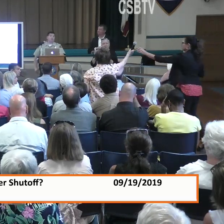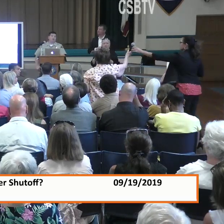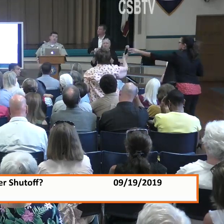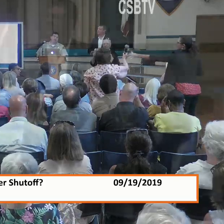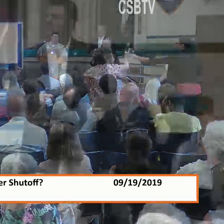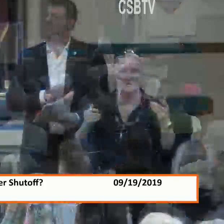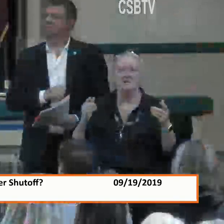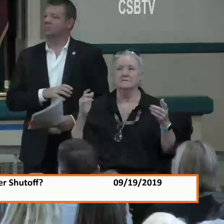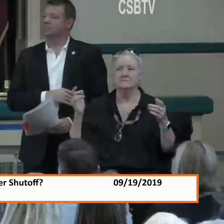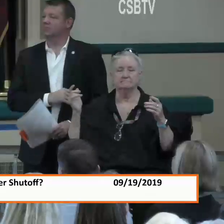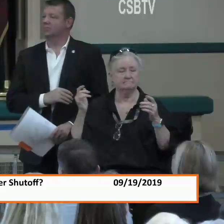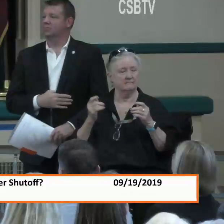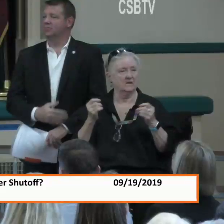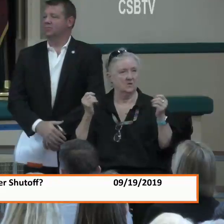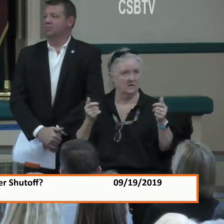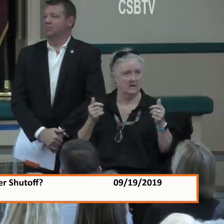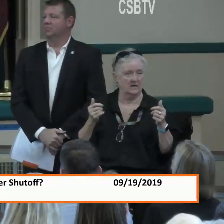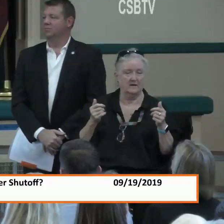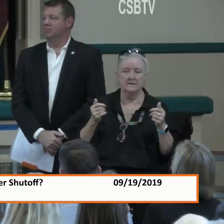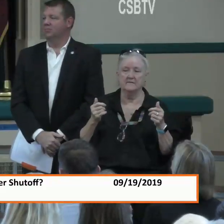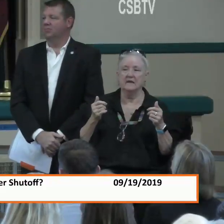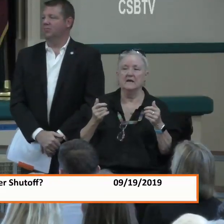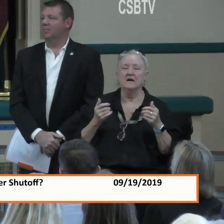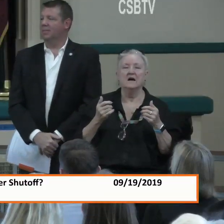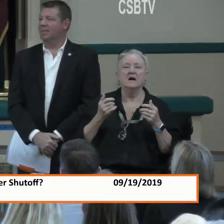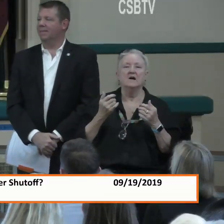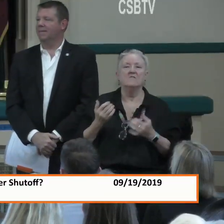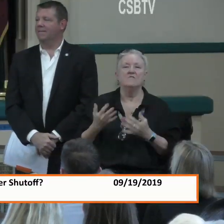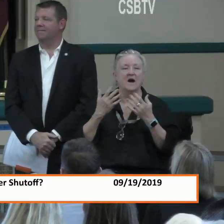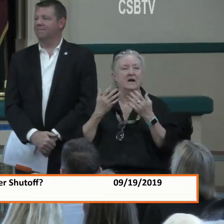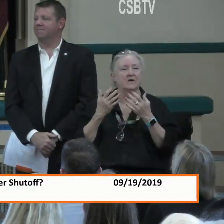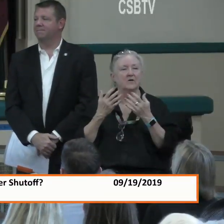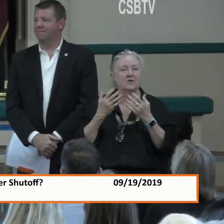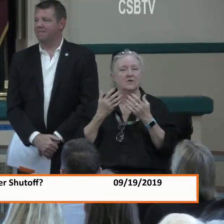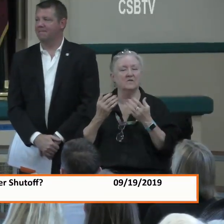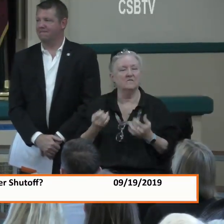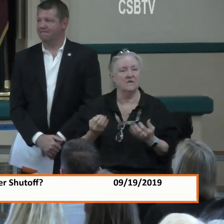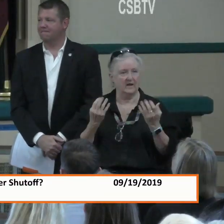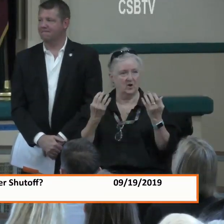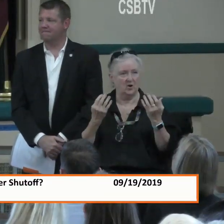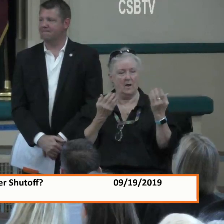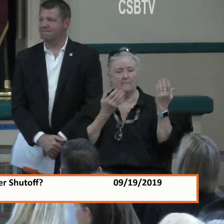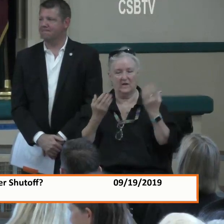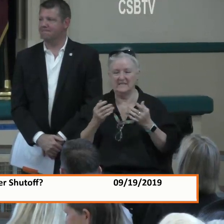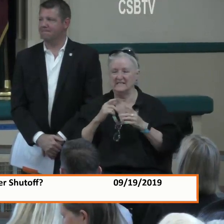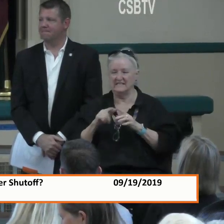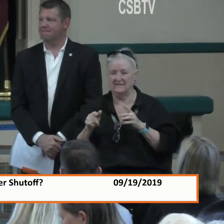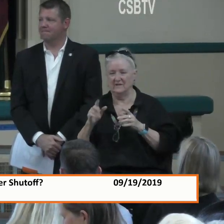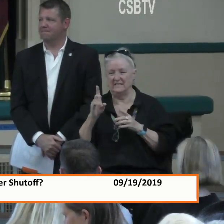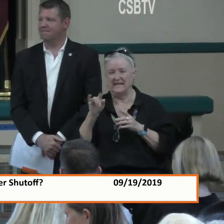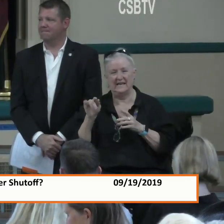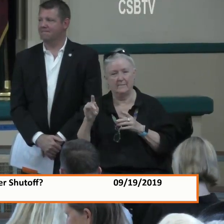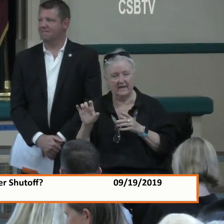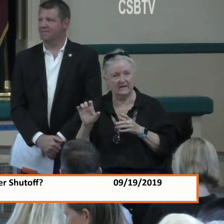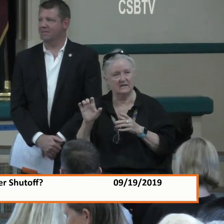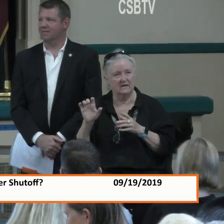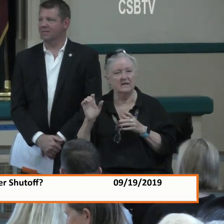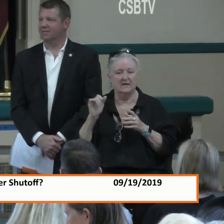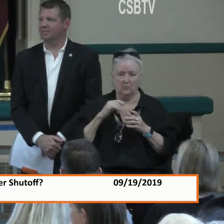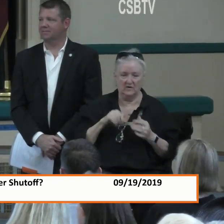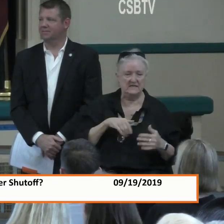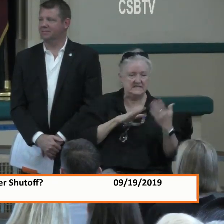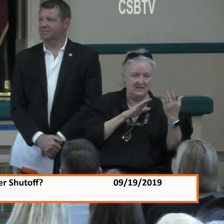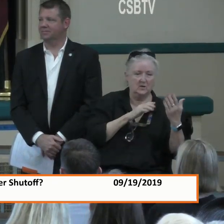real quick, fire brings kind of a different dynamic to it. When we're dealing with